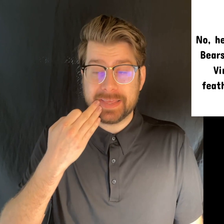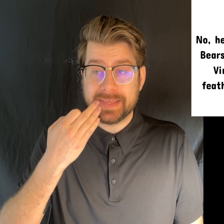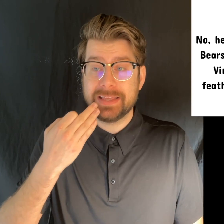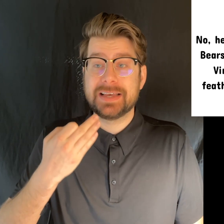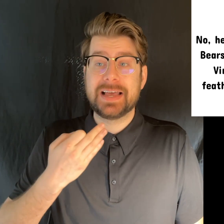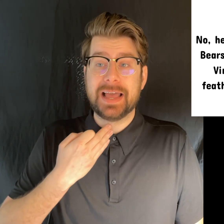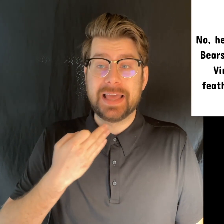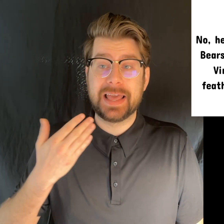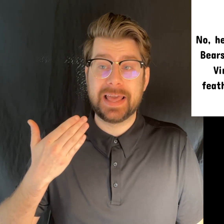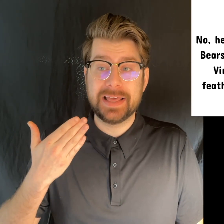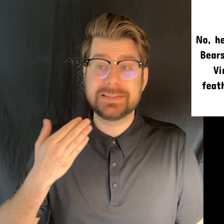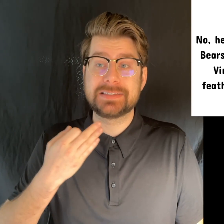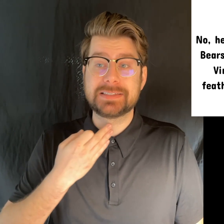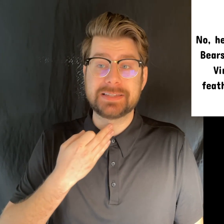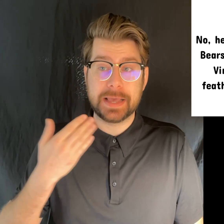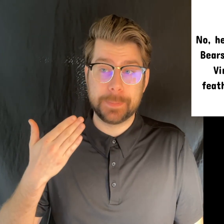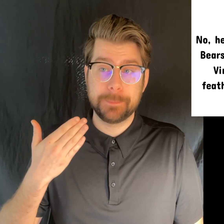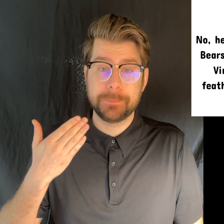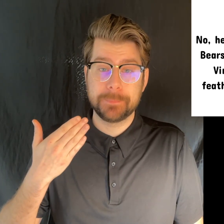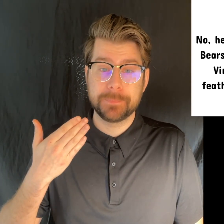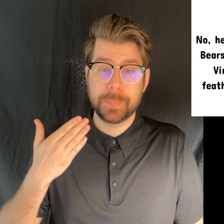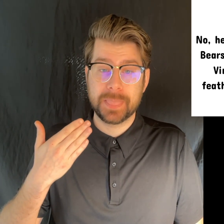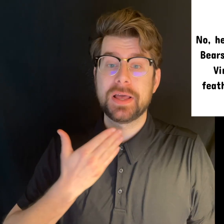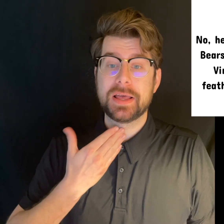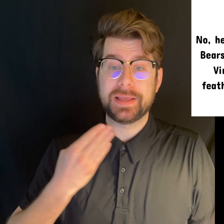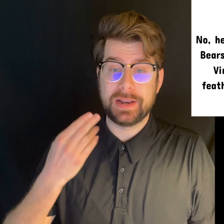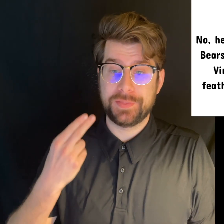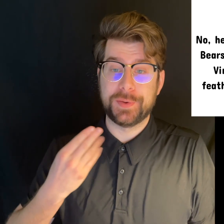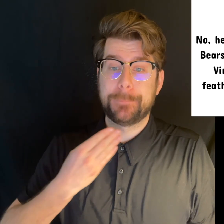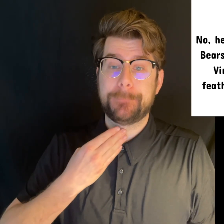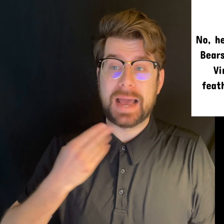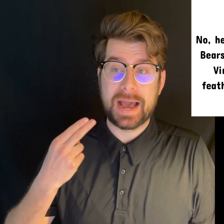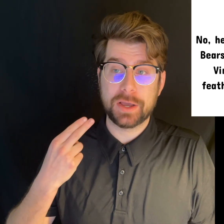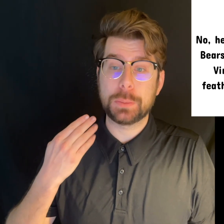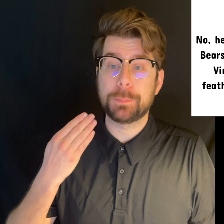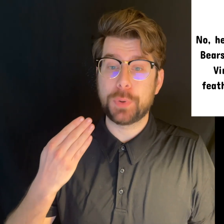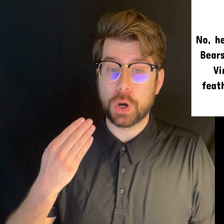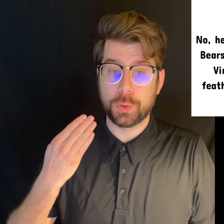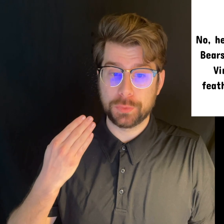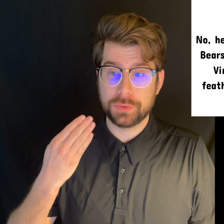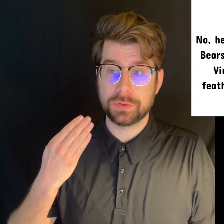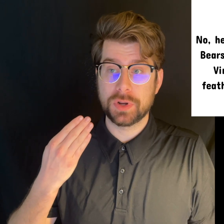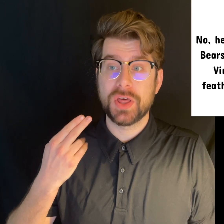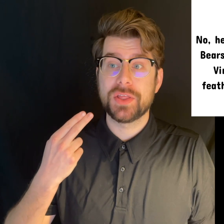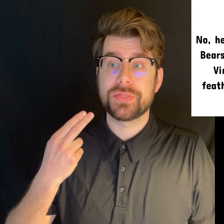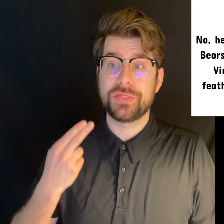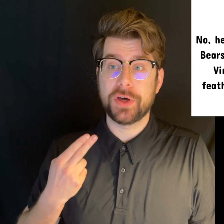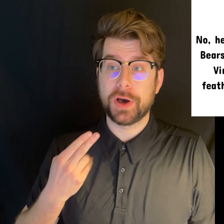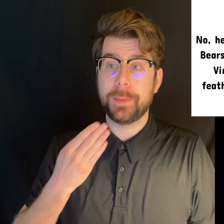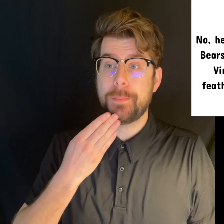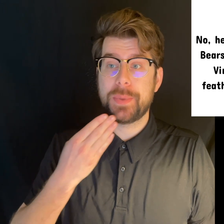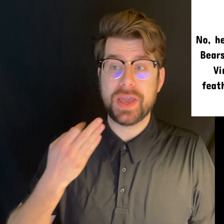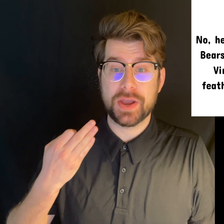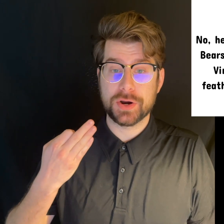he hit Sim in the backbone. The